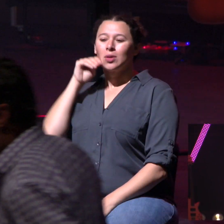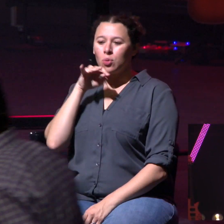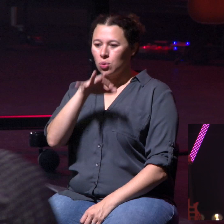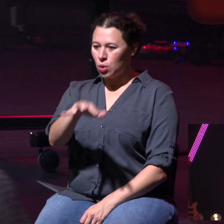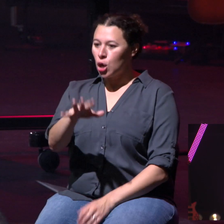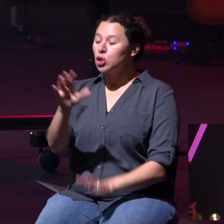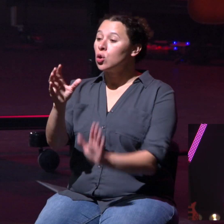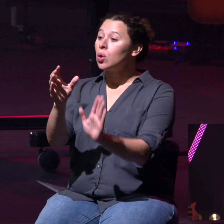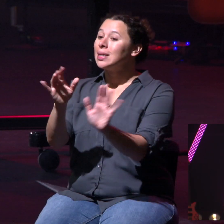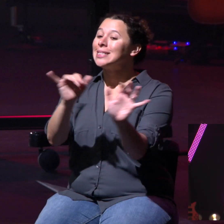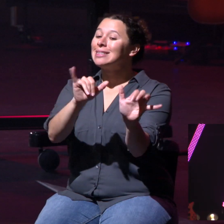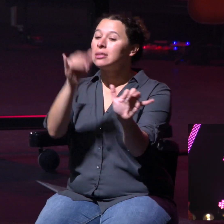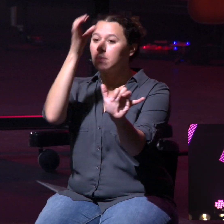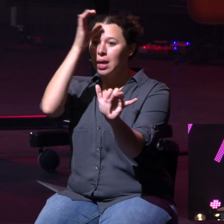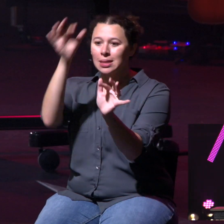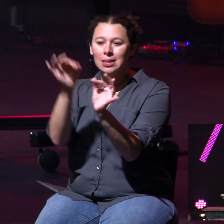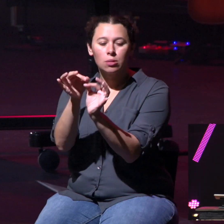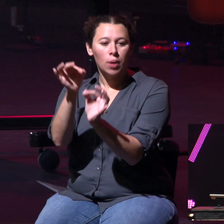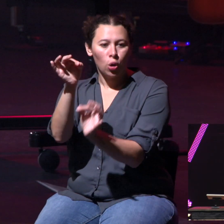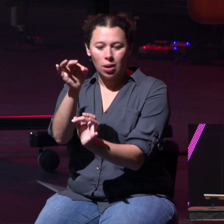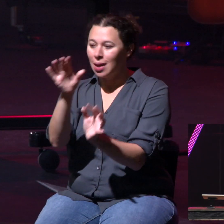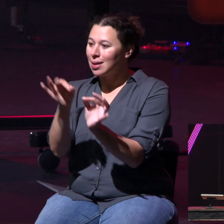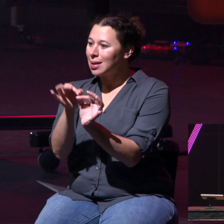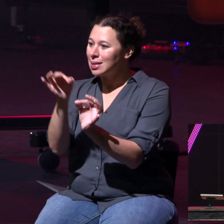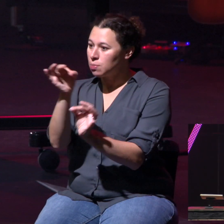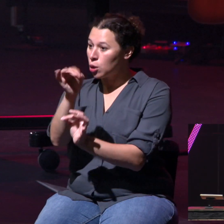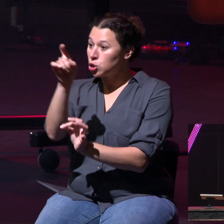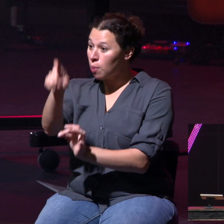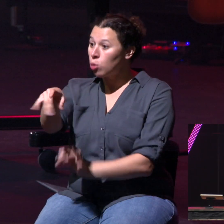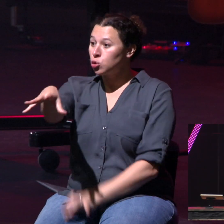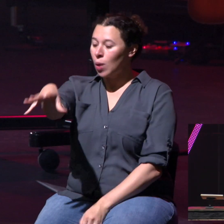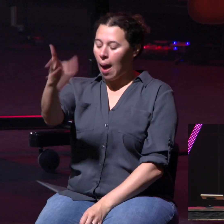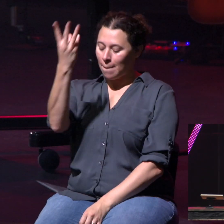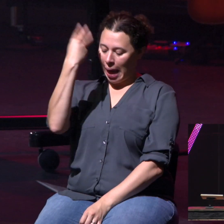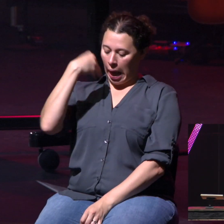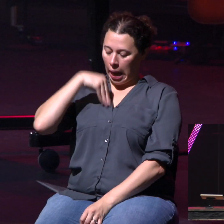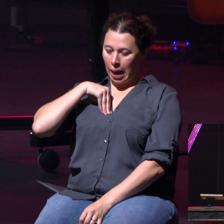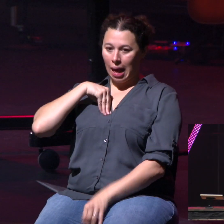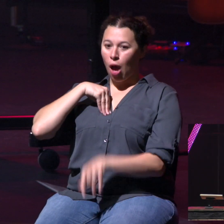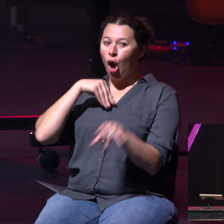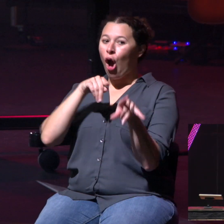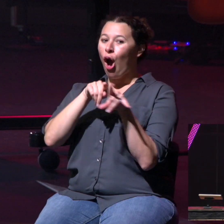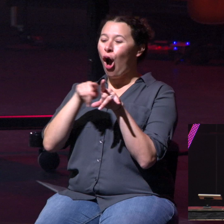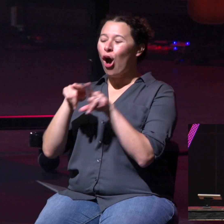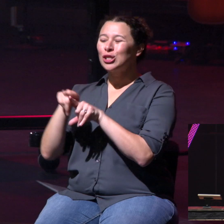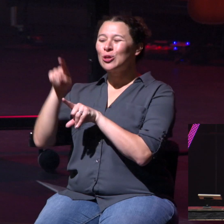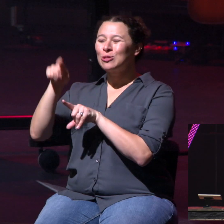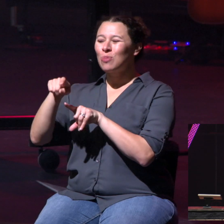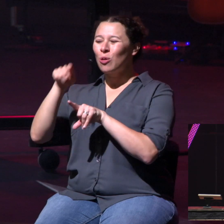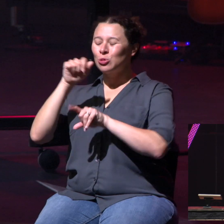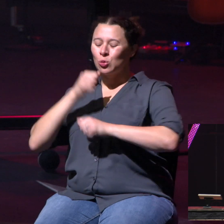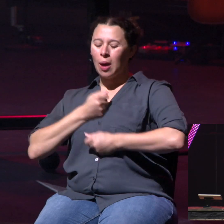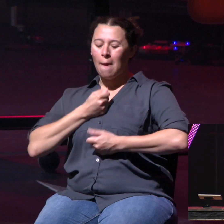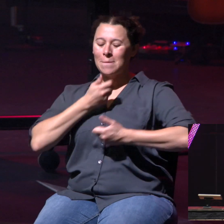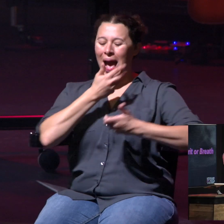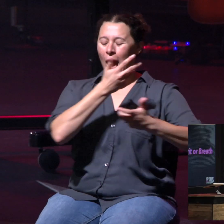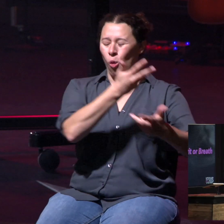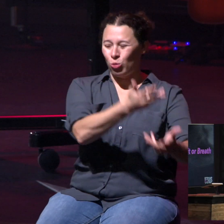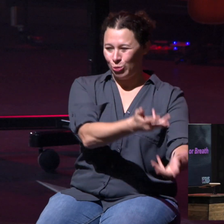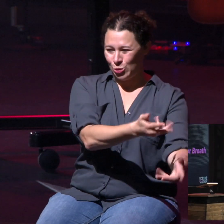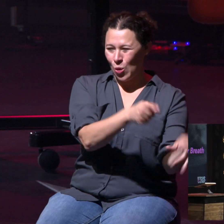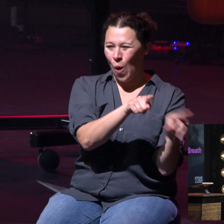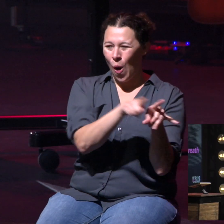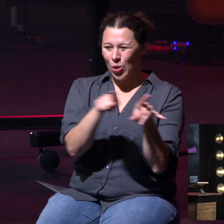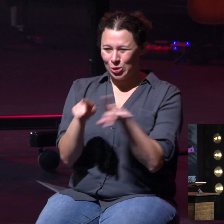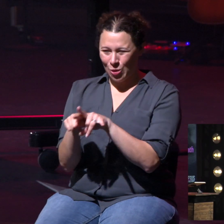was also meant to go out. And that's what I love about Jesus' interaction with the Spirit. For Jesus, life